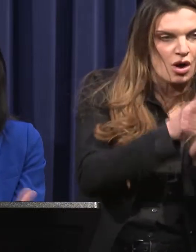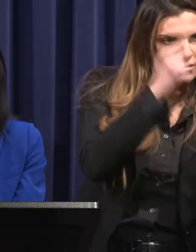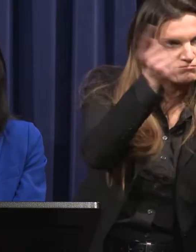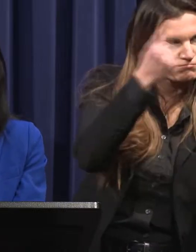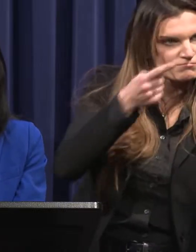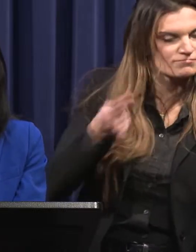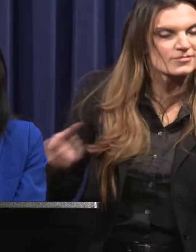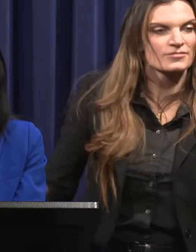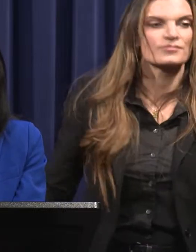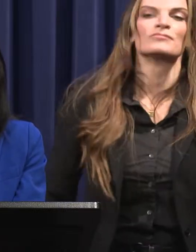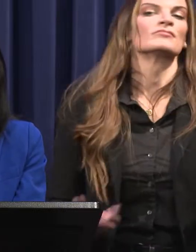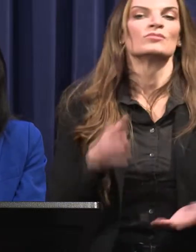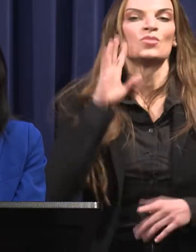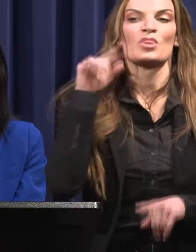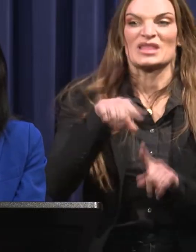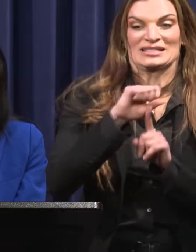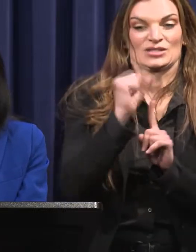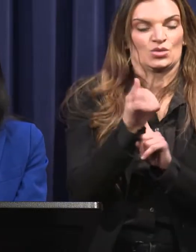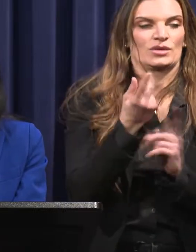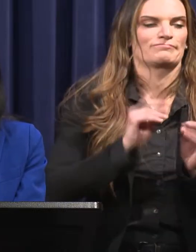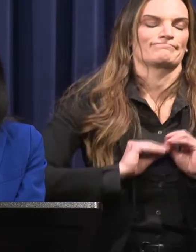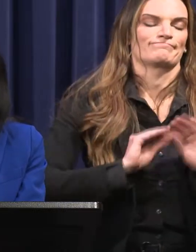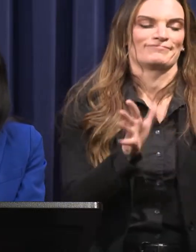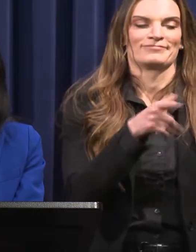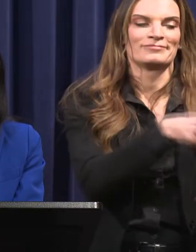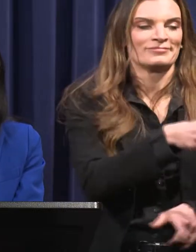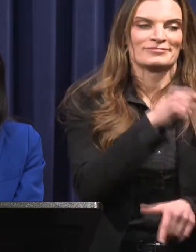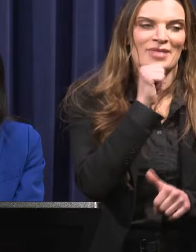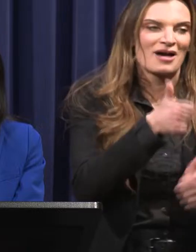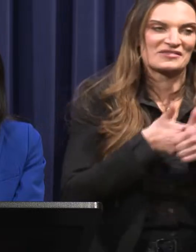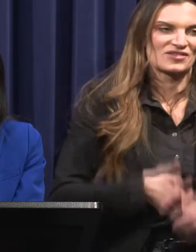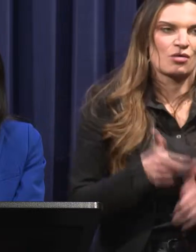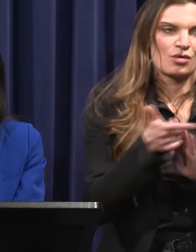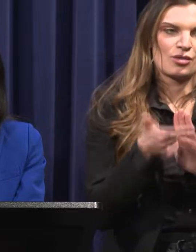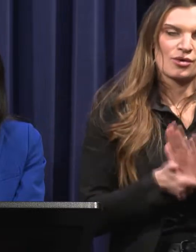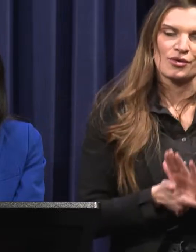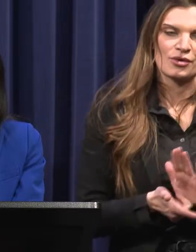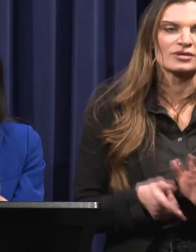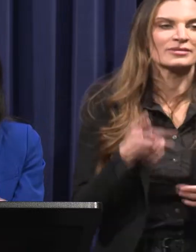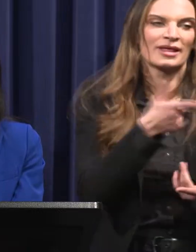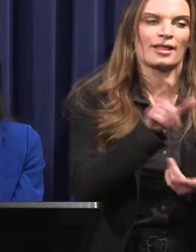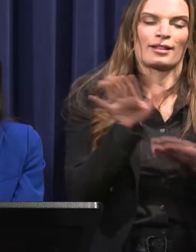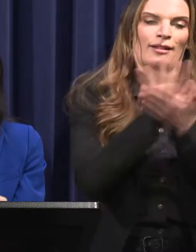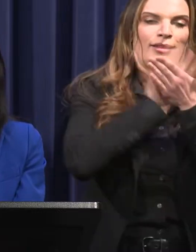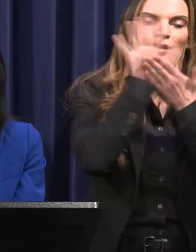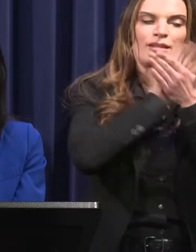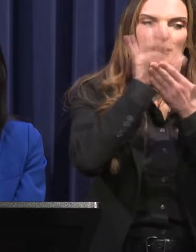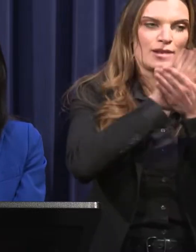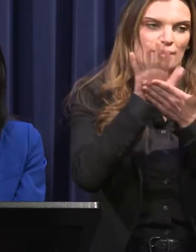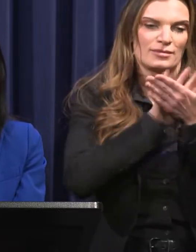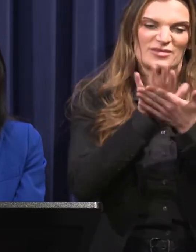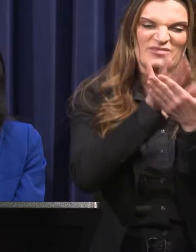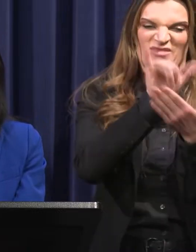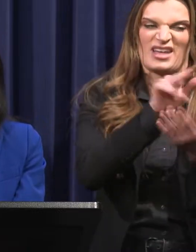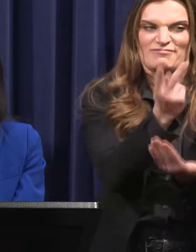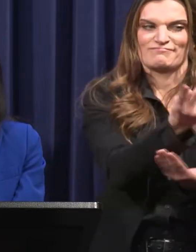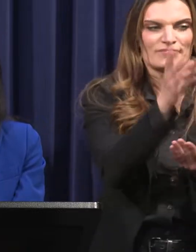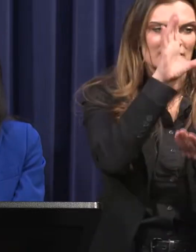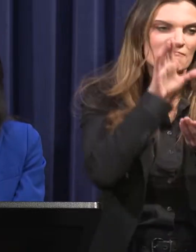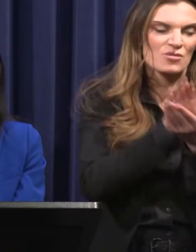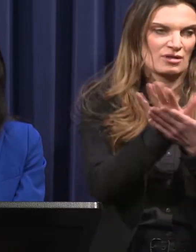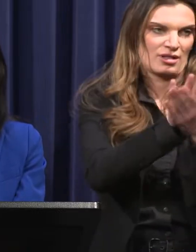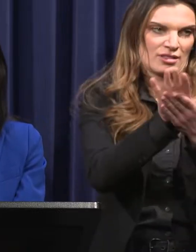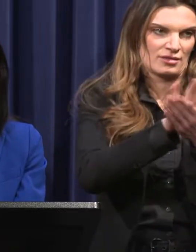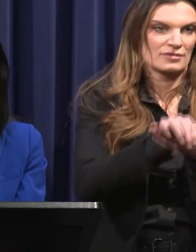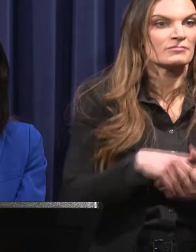know, these are circumstances obviously where that was not the case. But I guess what I'm saying is that we need to change the rules and we need to change them